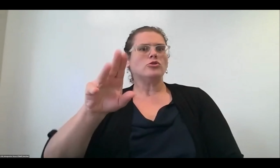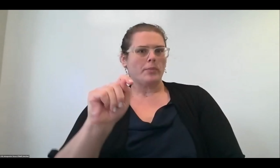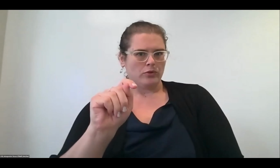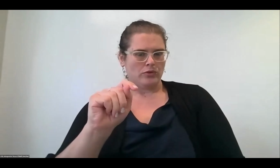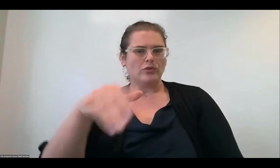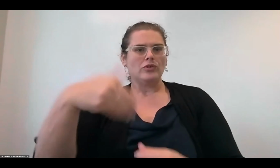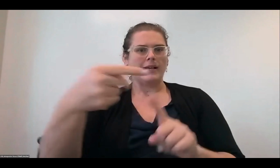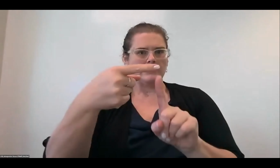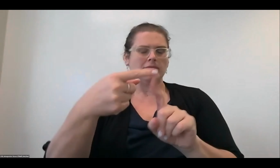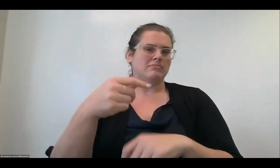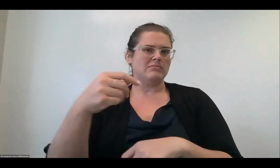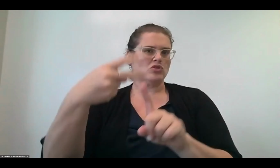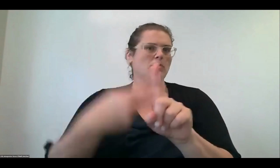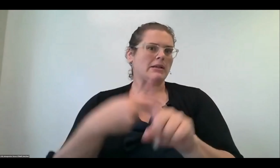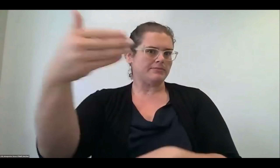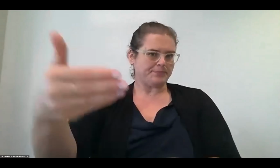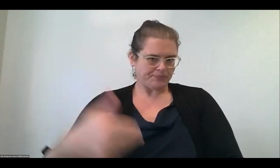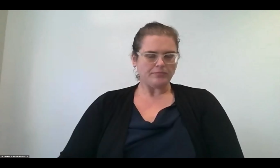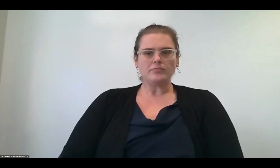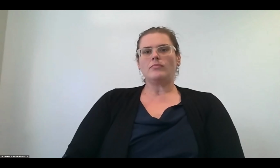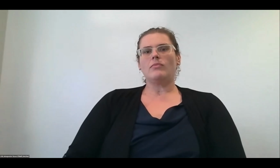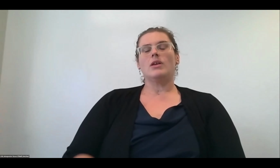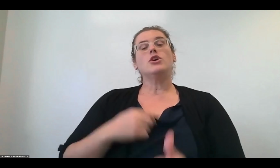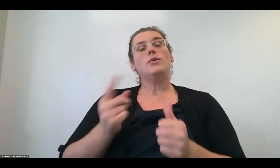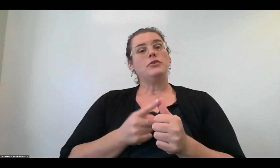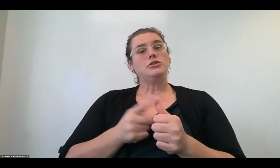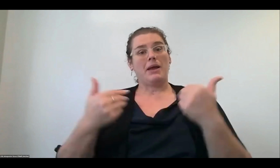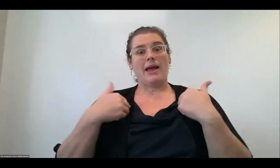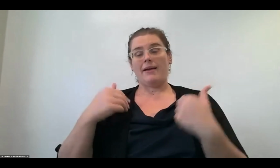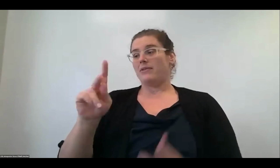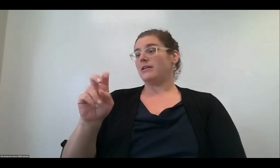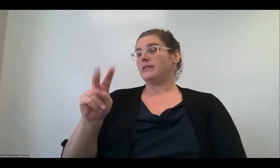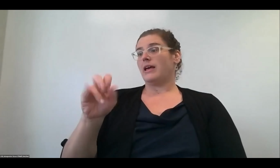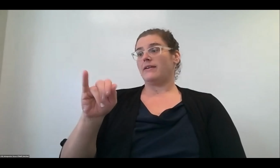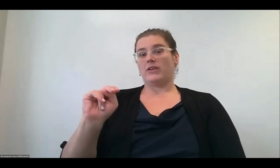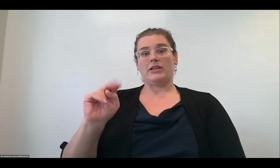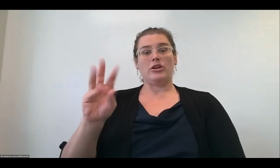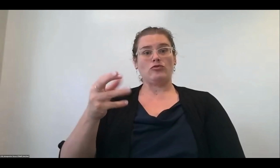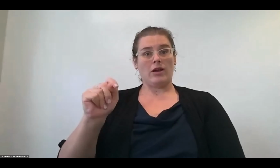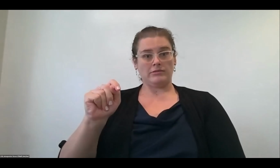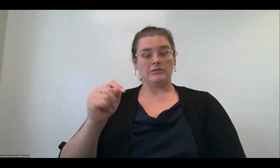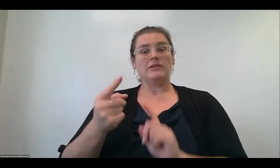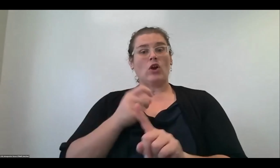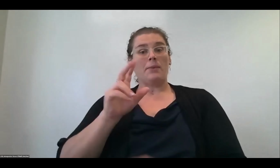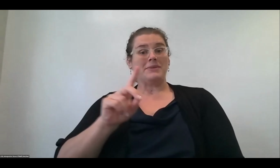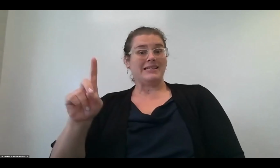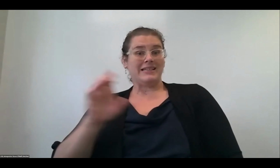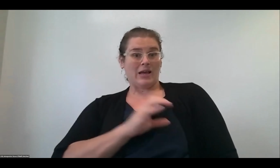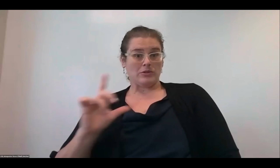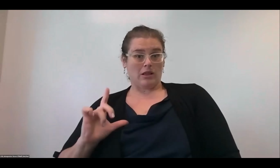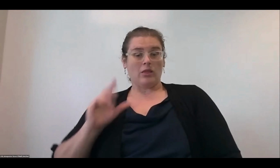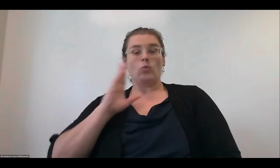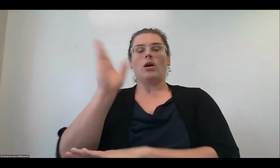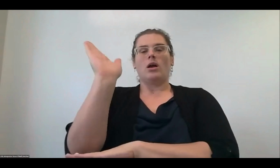So first up, Kevin Wright from the DD Council has asked to do a brief presentation to talk about